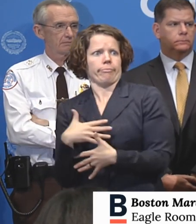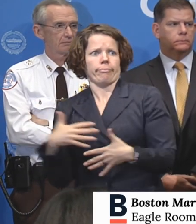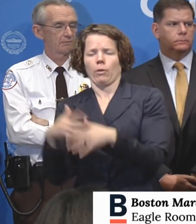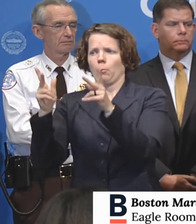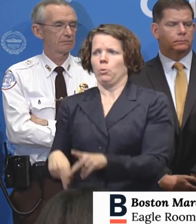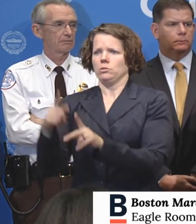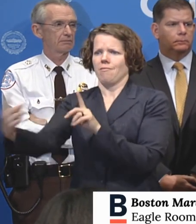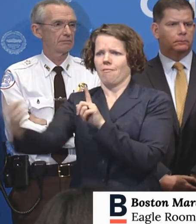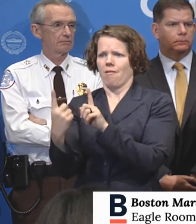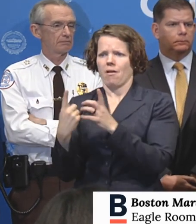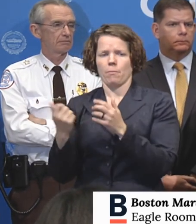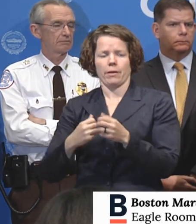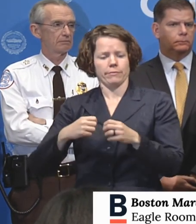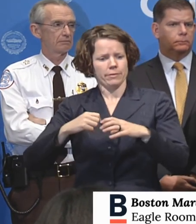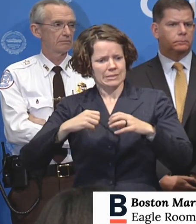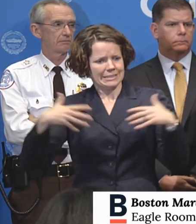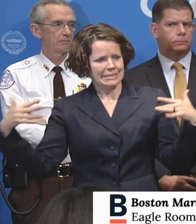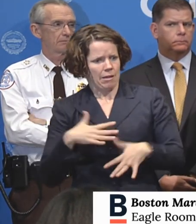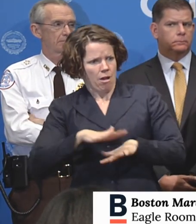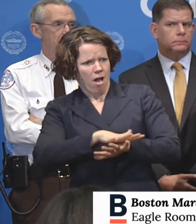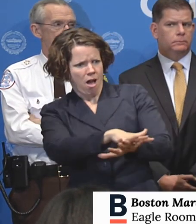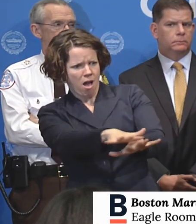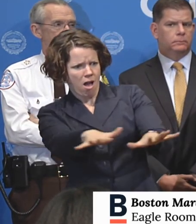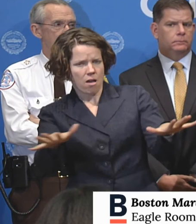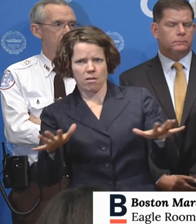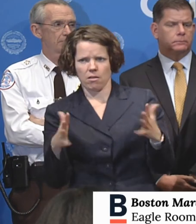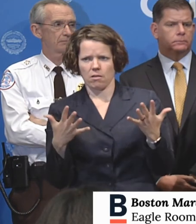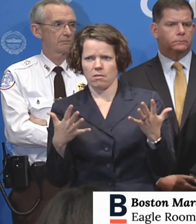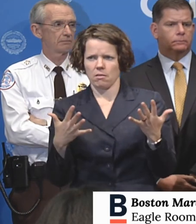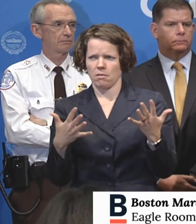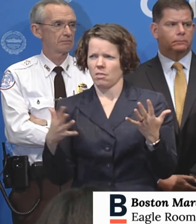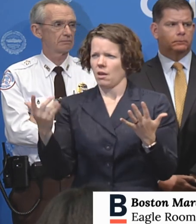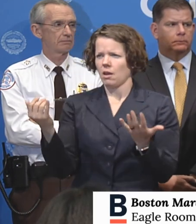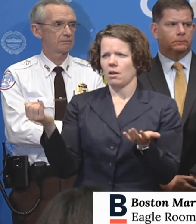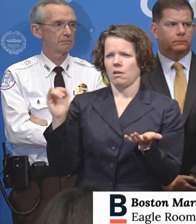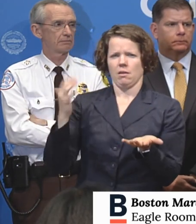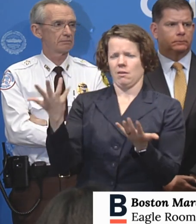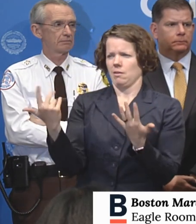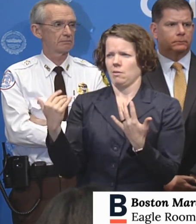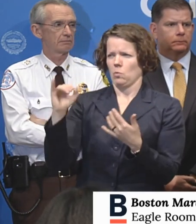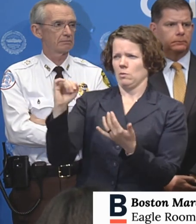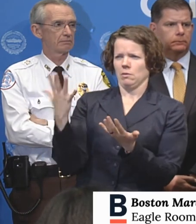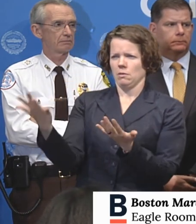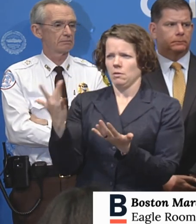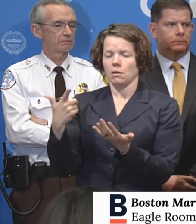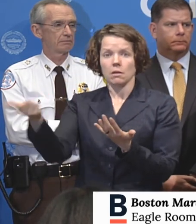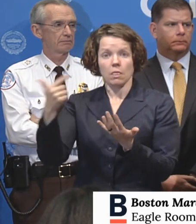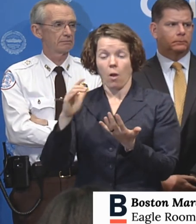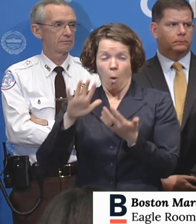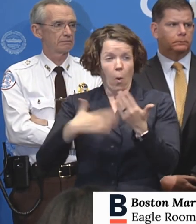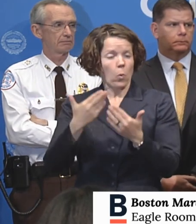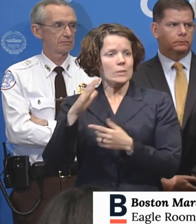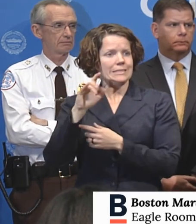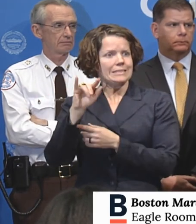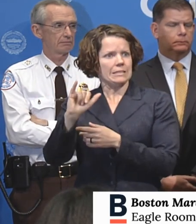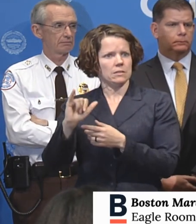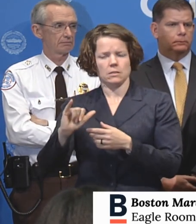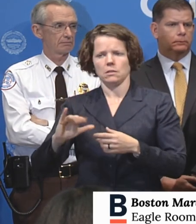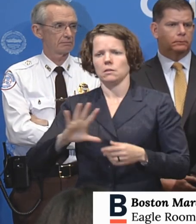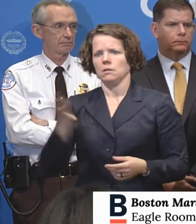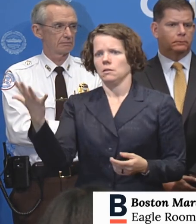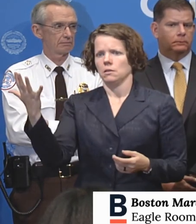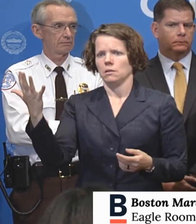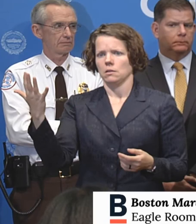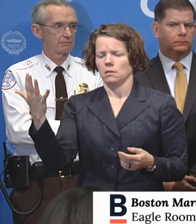hosted in our city. So as I alluded to earlier, it's just to let everyone know we are all each